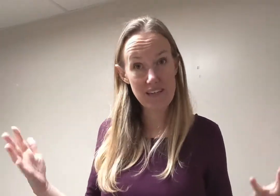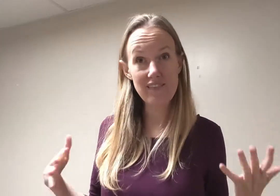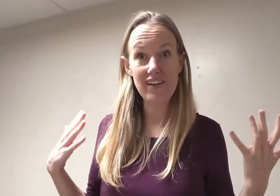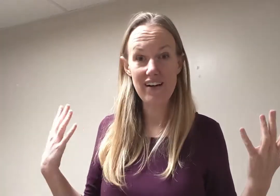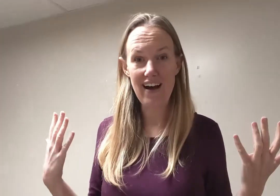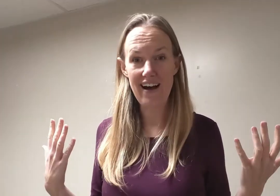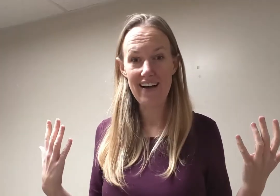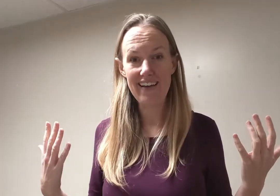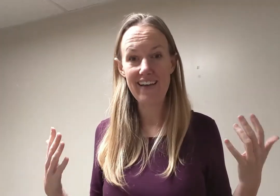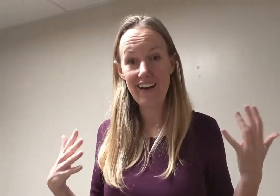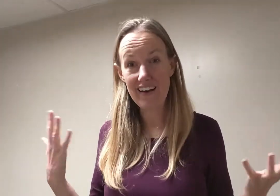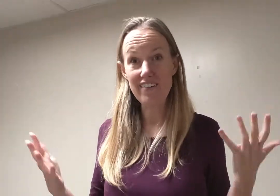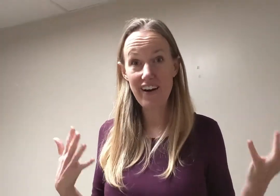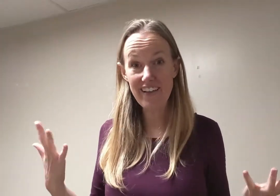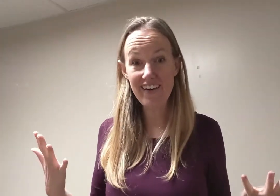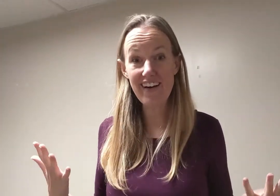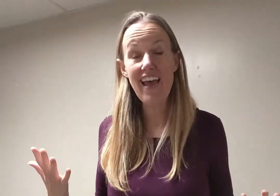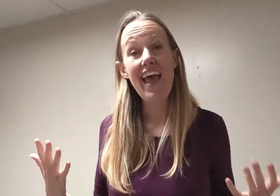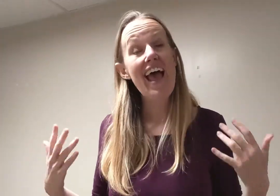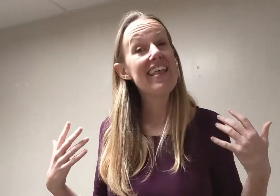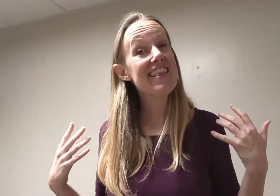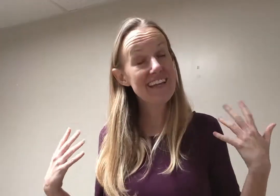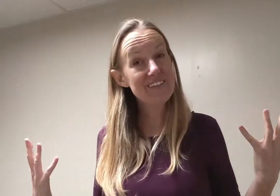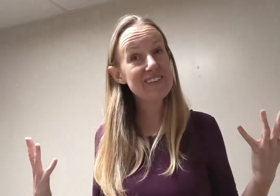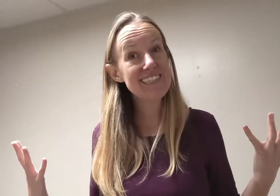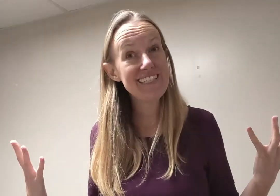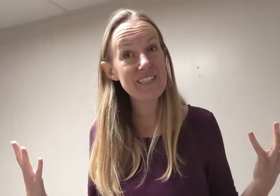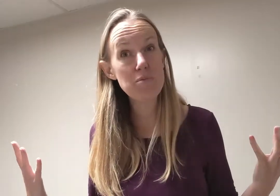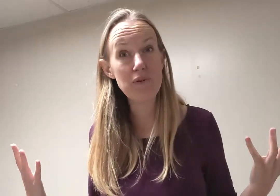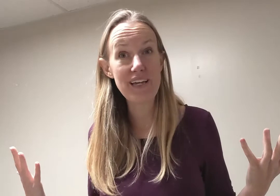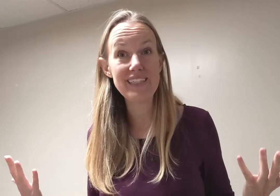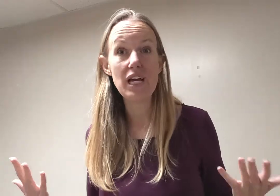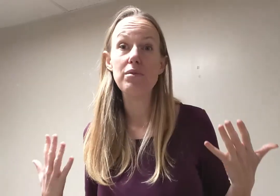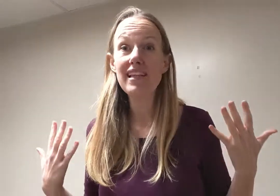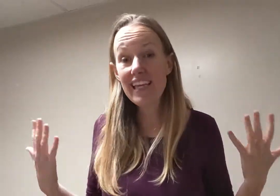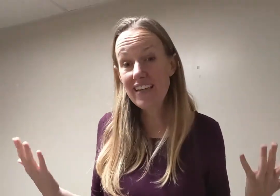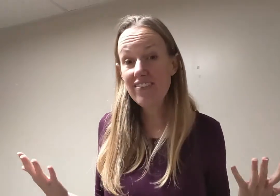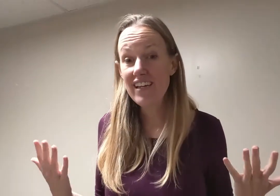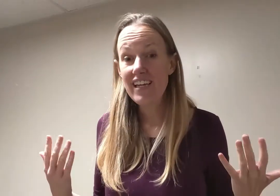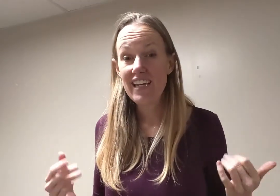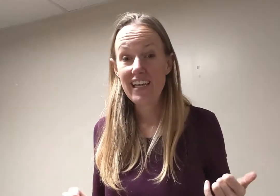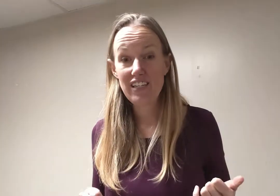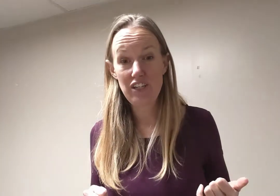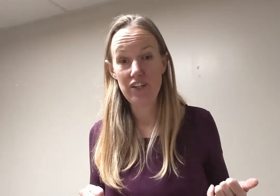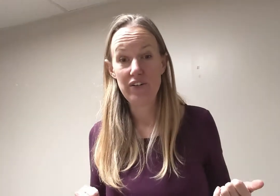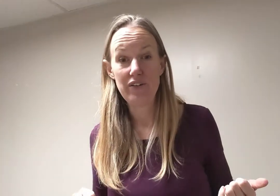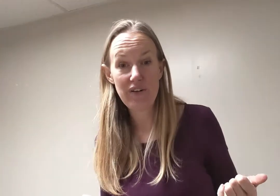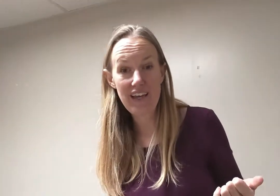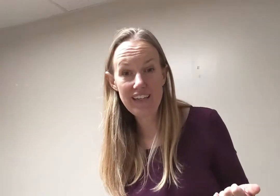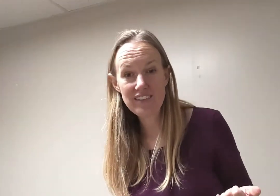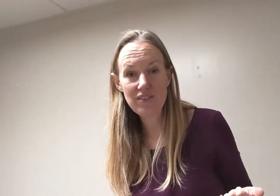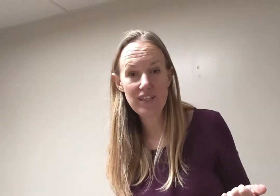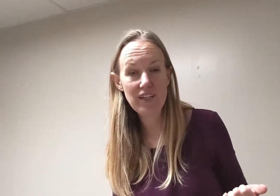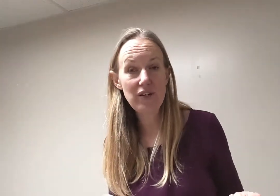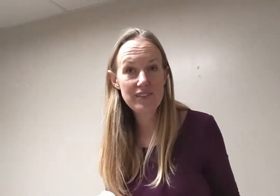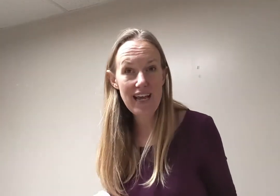in God our Father. And then it goes into the bridge, I believe in you. Okay, so we're going to go down